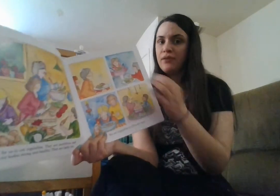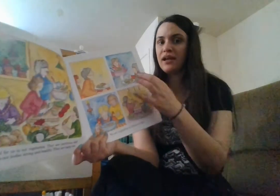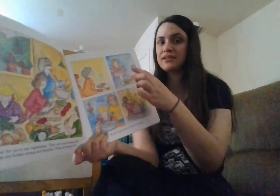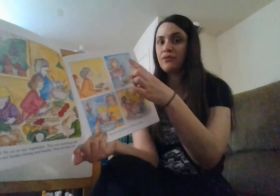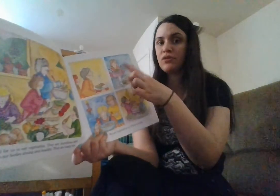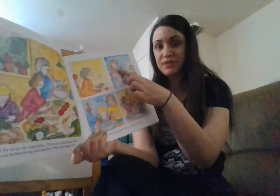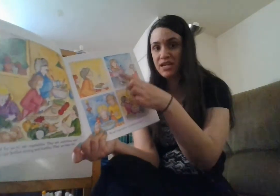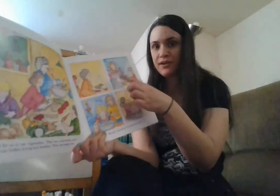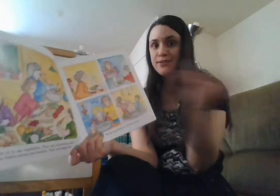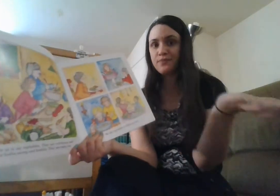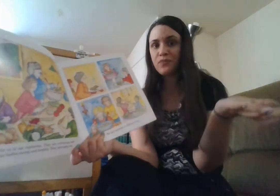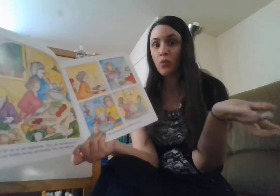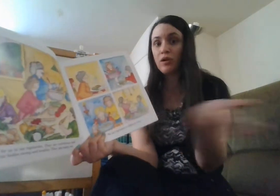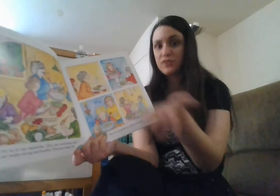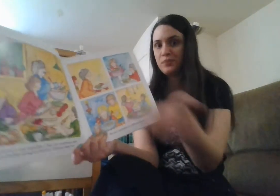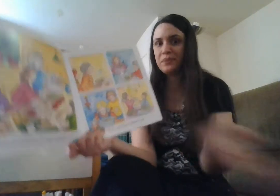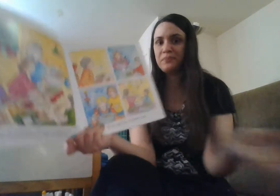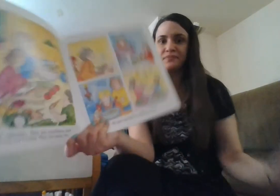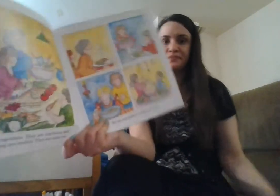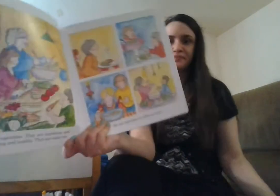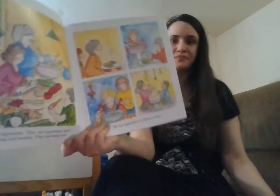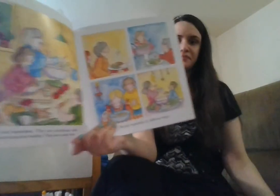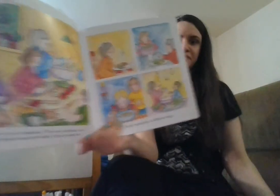things like with potatoes or soup.